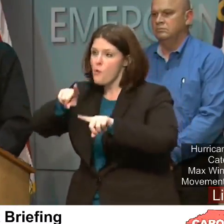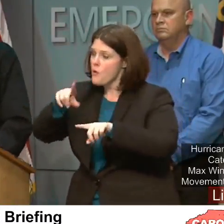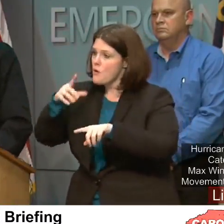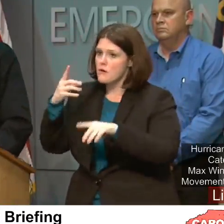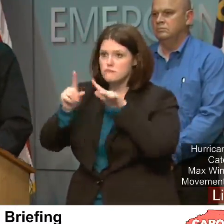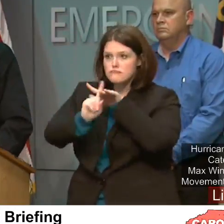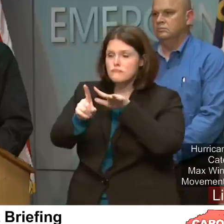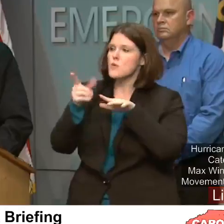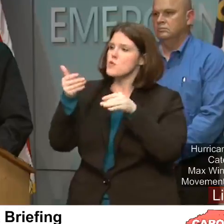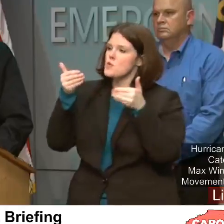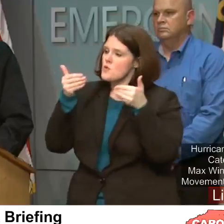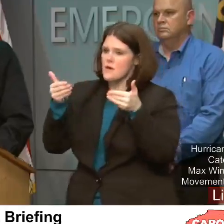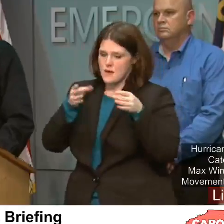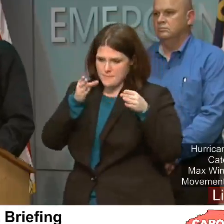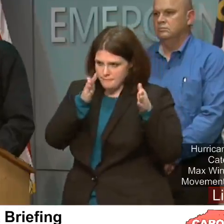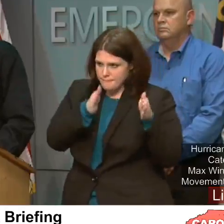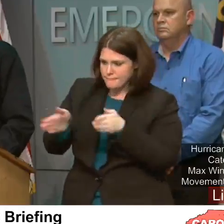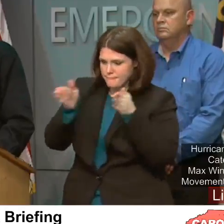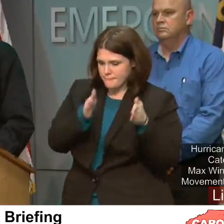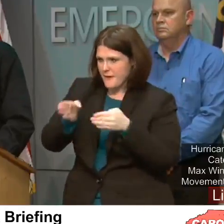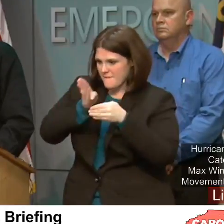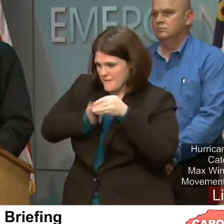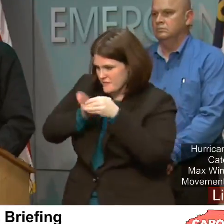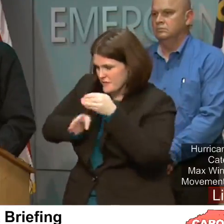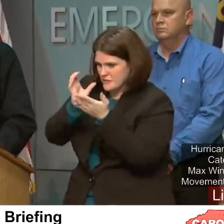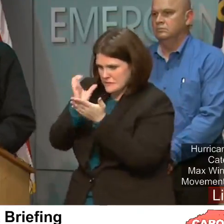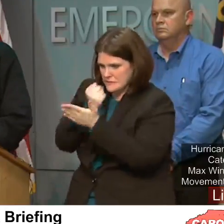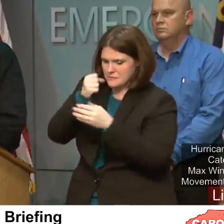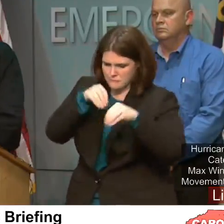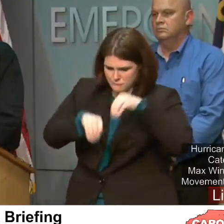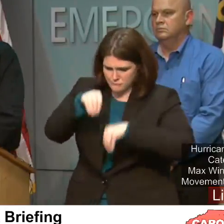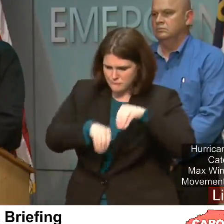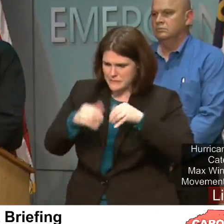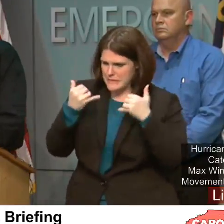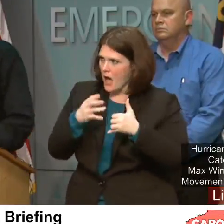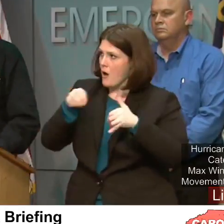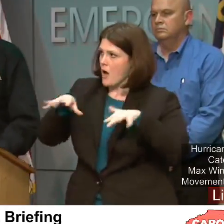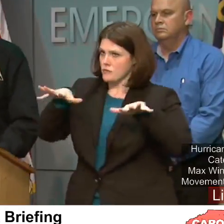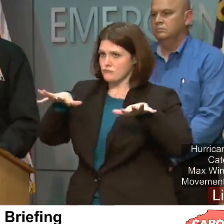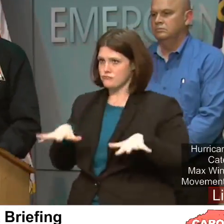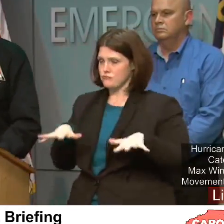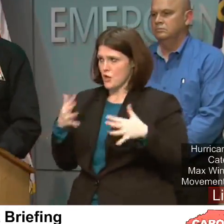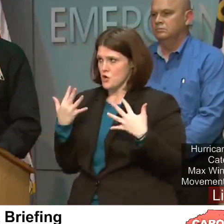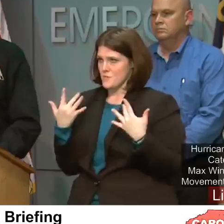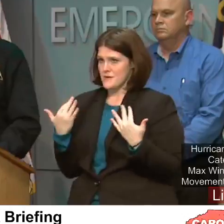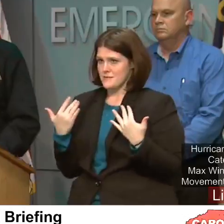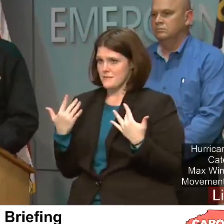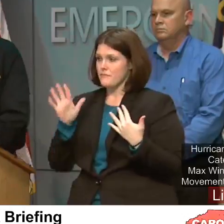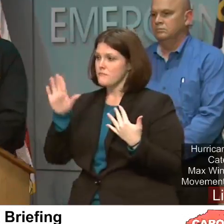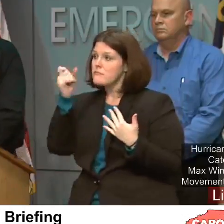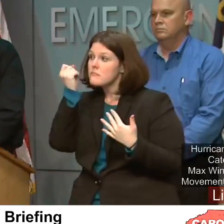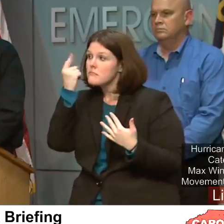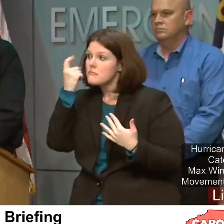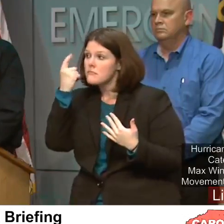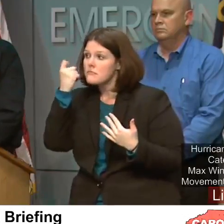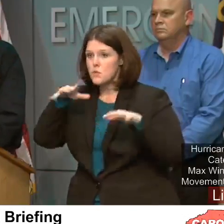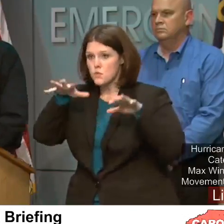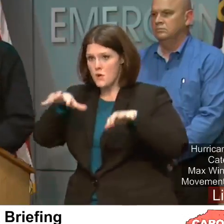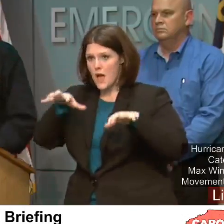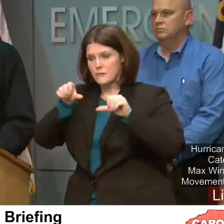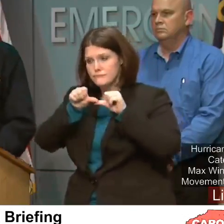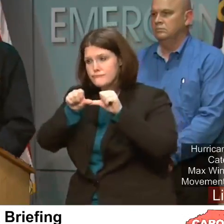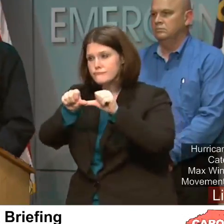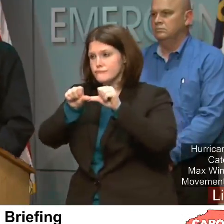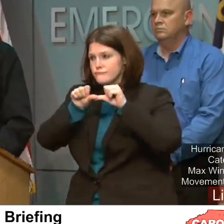now's the time to finish preparations and get ready to hunker down. Understand that the rain may last for days and